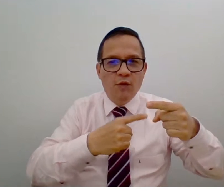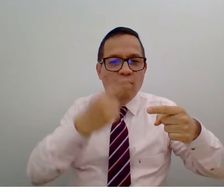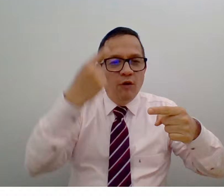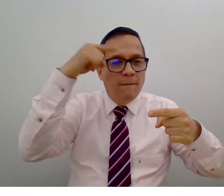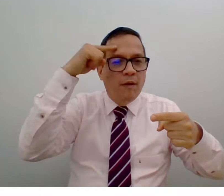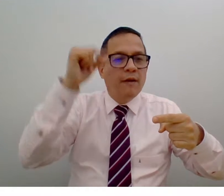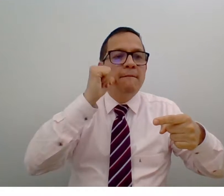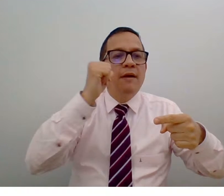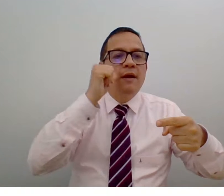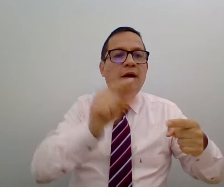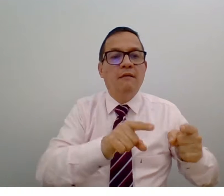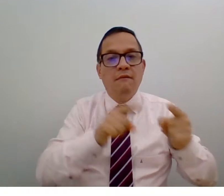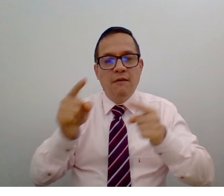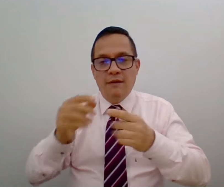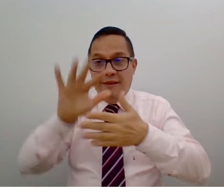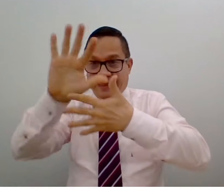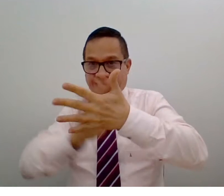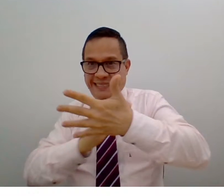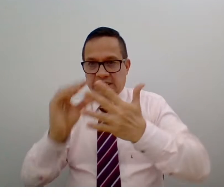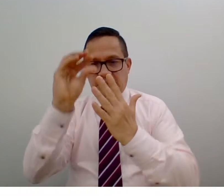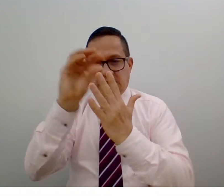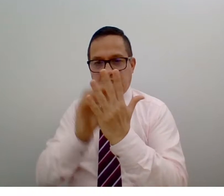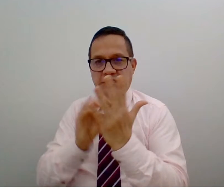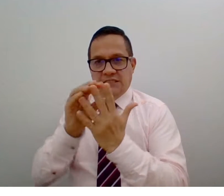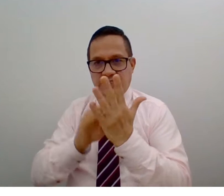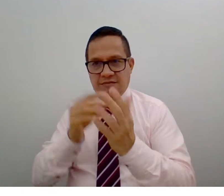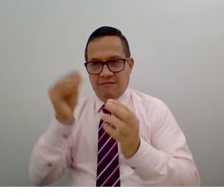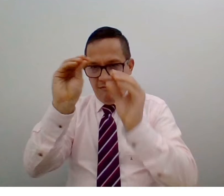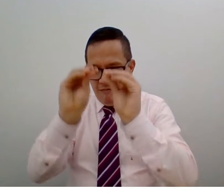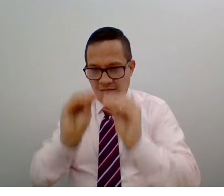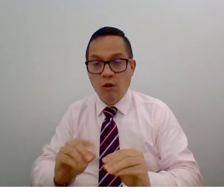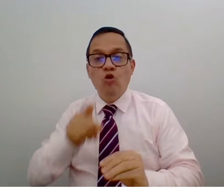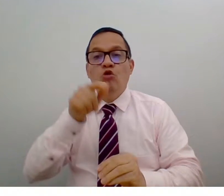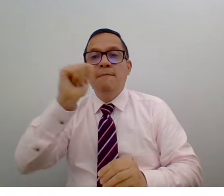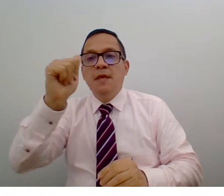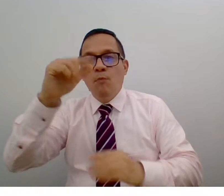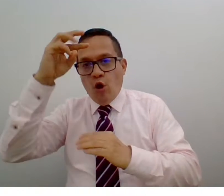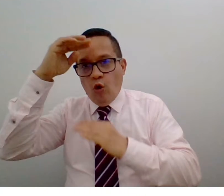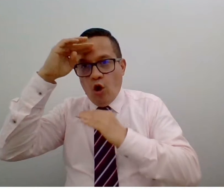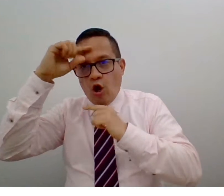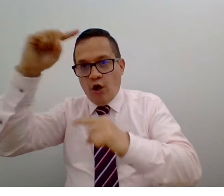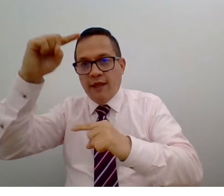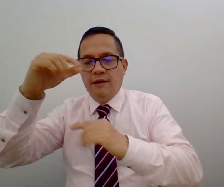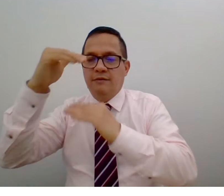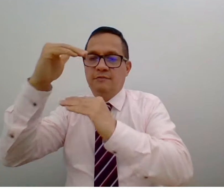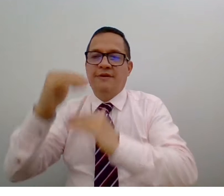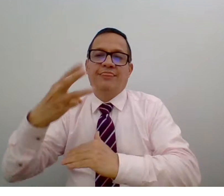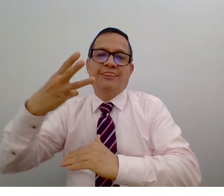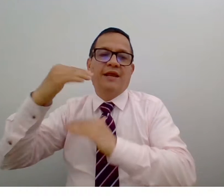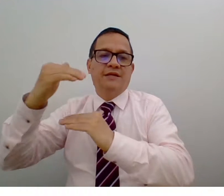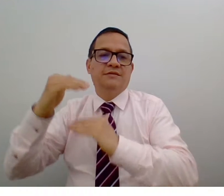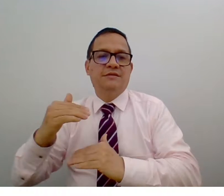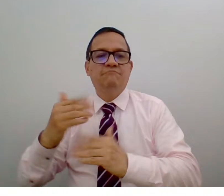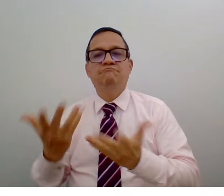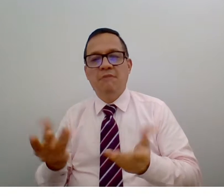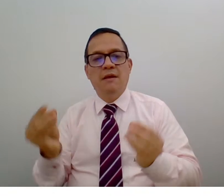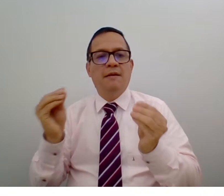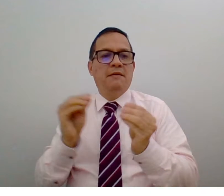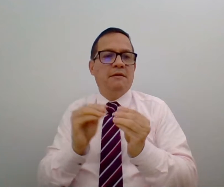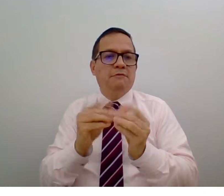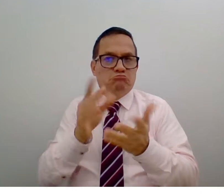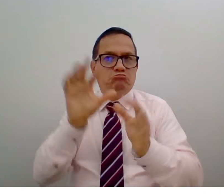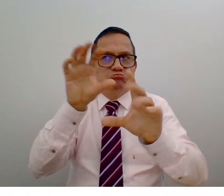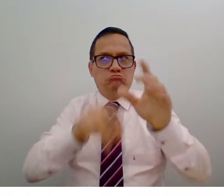Brainstorm chart. Own composition. Evidences of collaborative